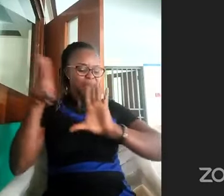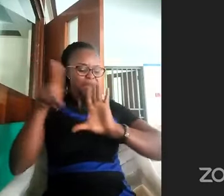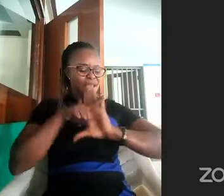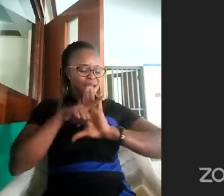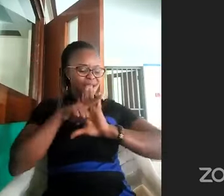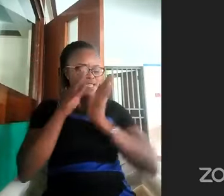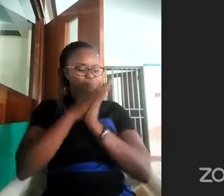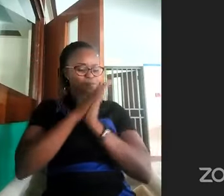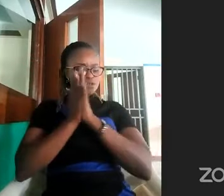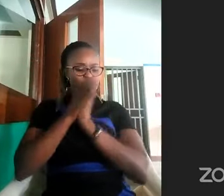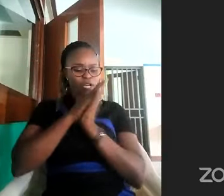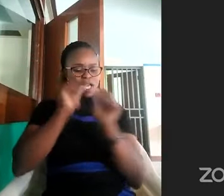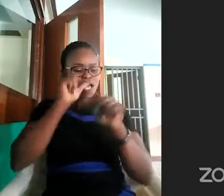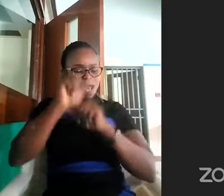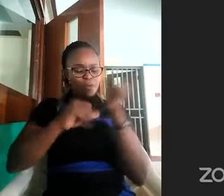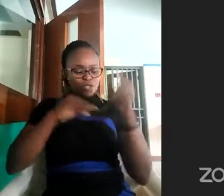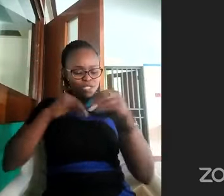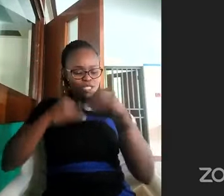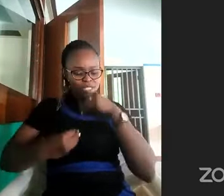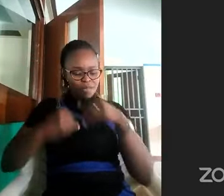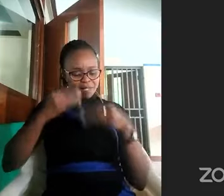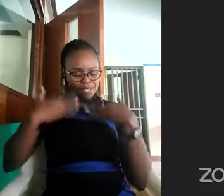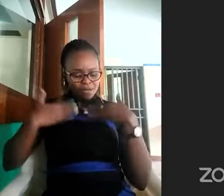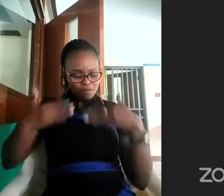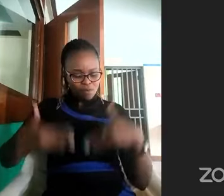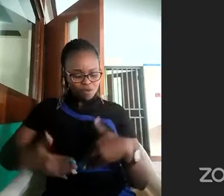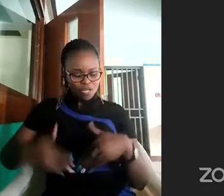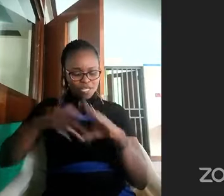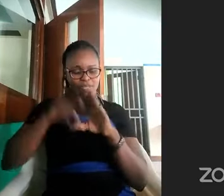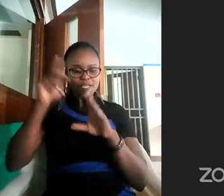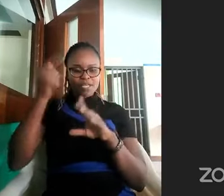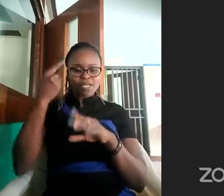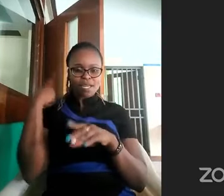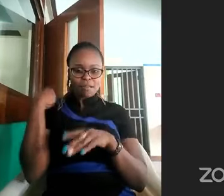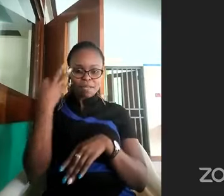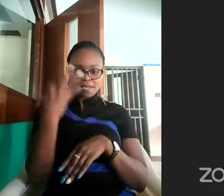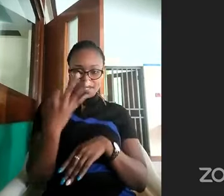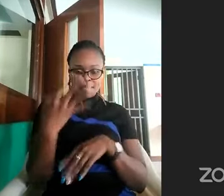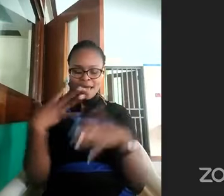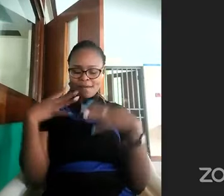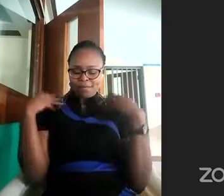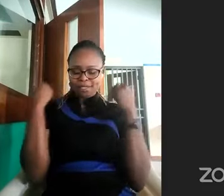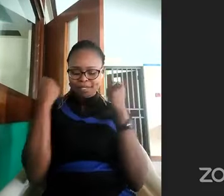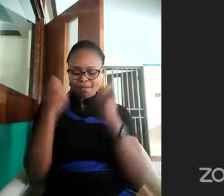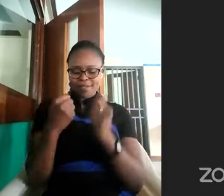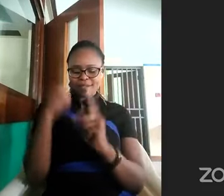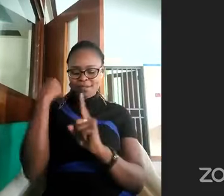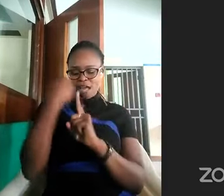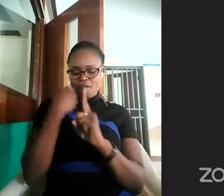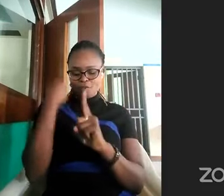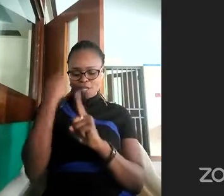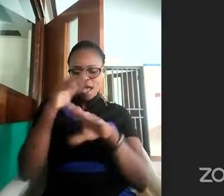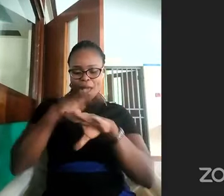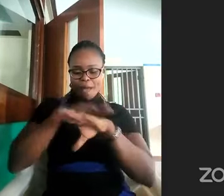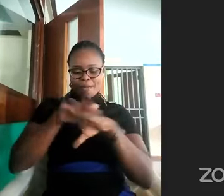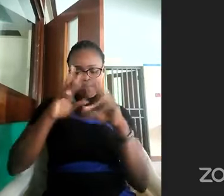and autonomy in Kenya. Three, strengthened advocacy based on research and evidence generated on the effects